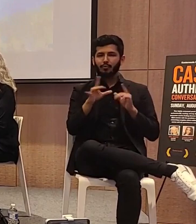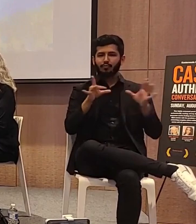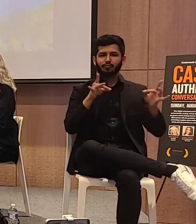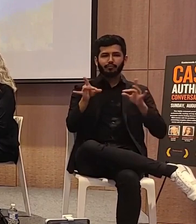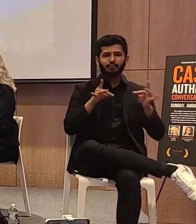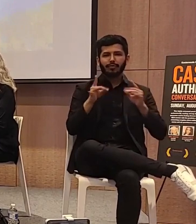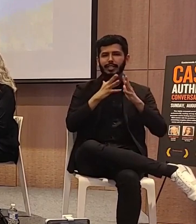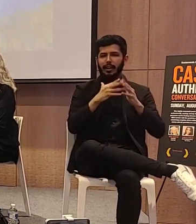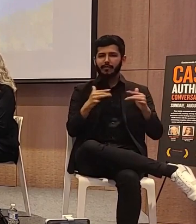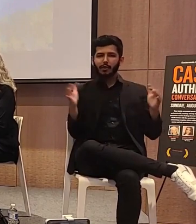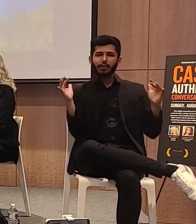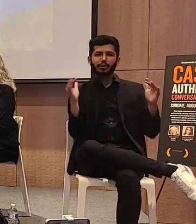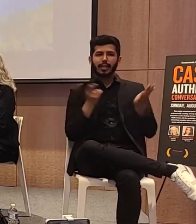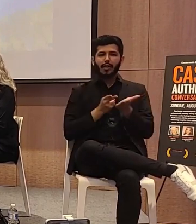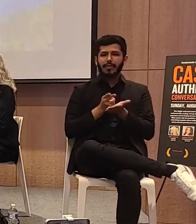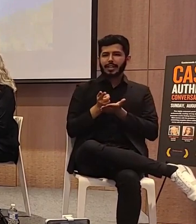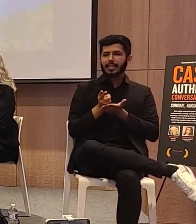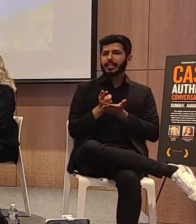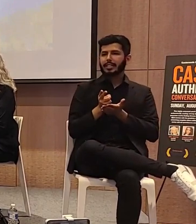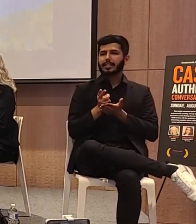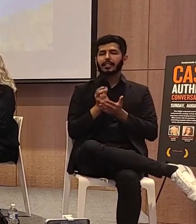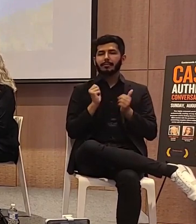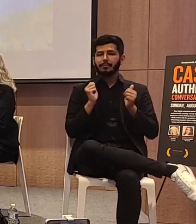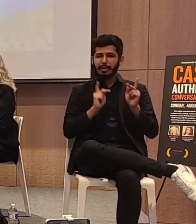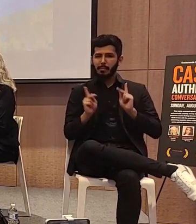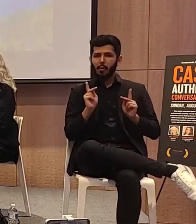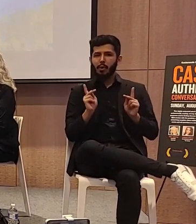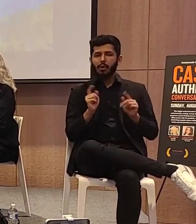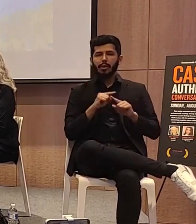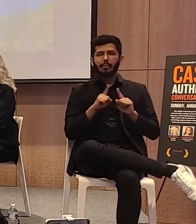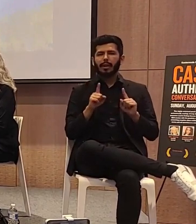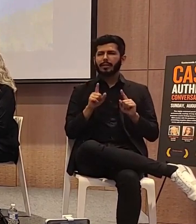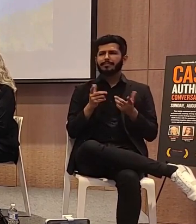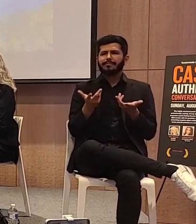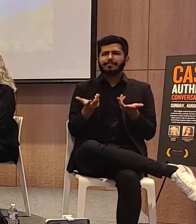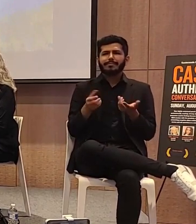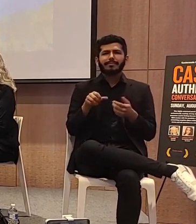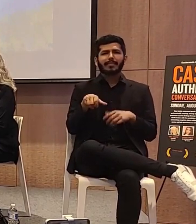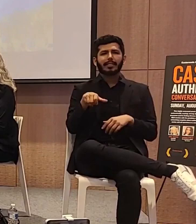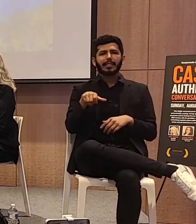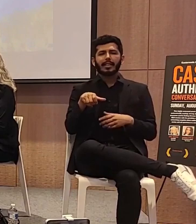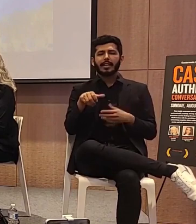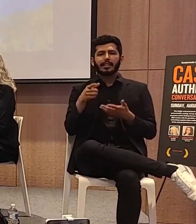diversely and authentically. It's another to have avenues to do that,